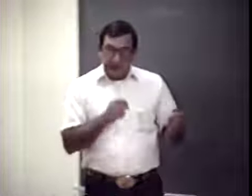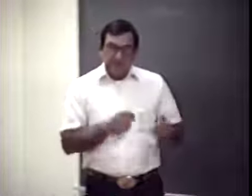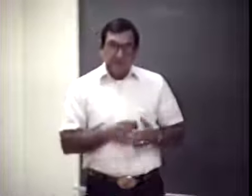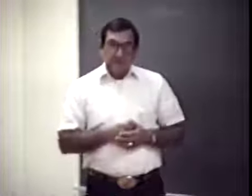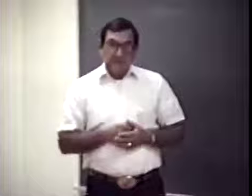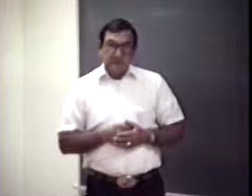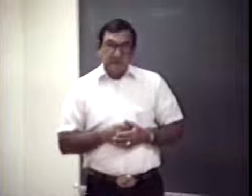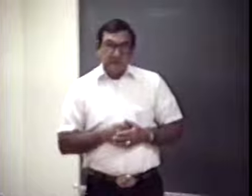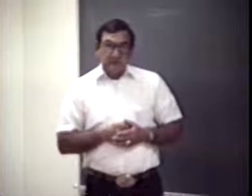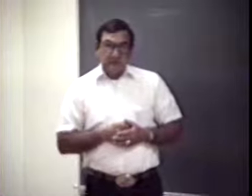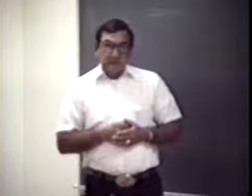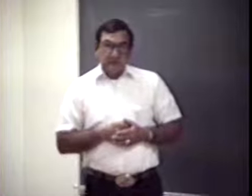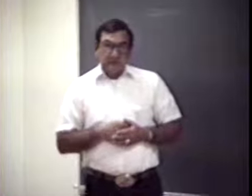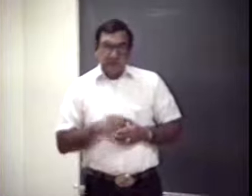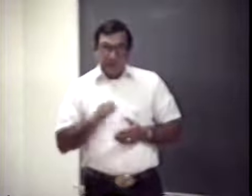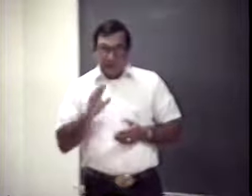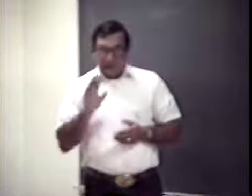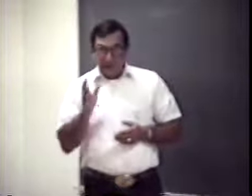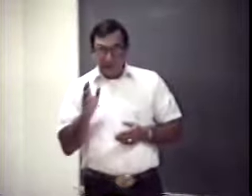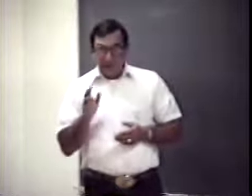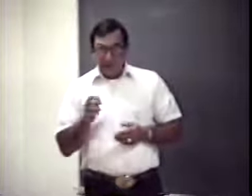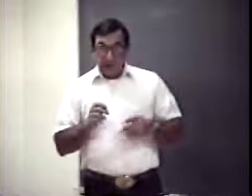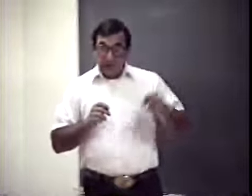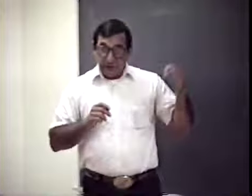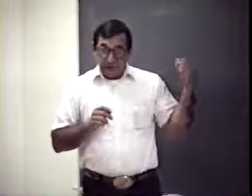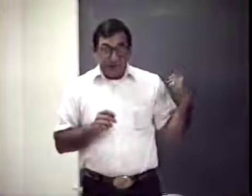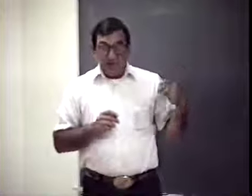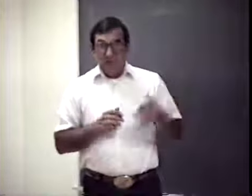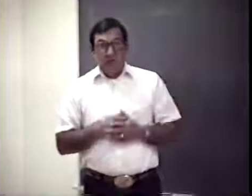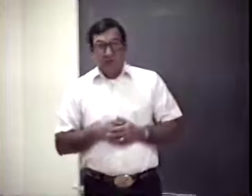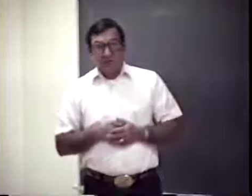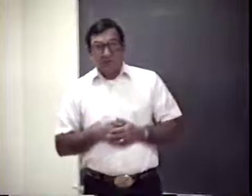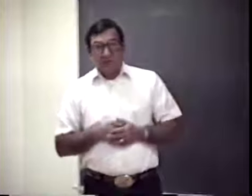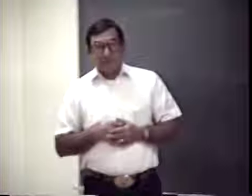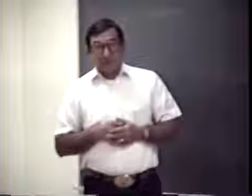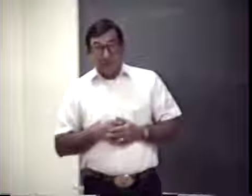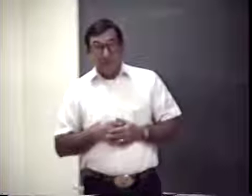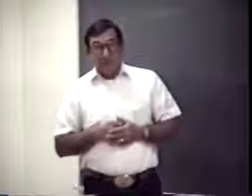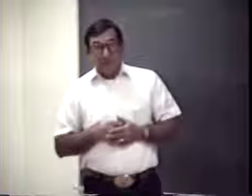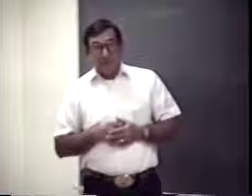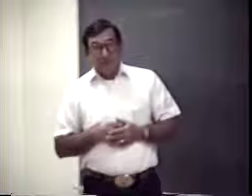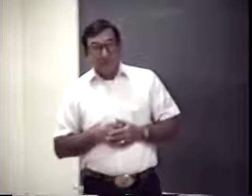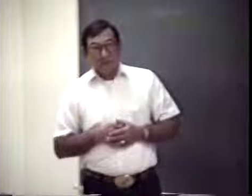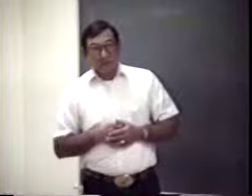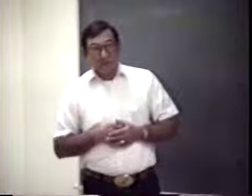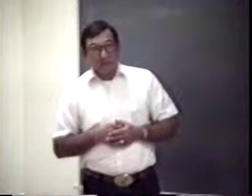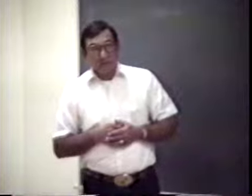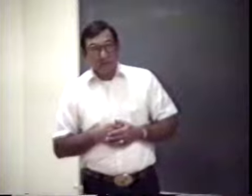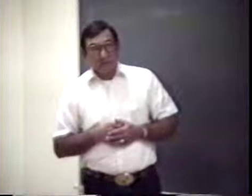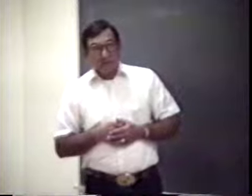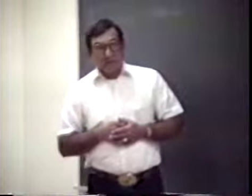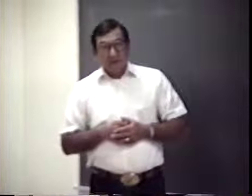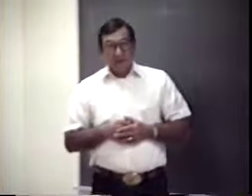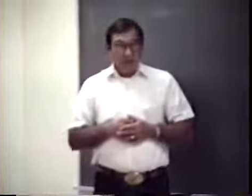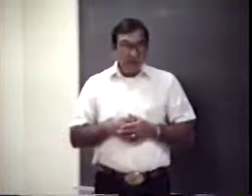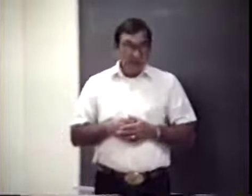us. There's so much of that Indian Sign Language the Indians don't know on the reservation. So we